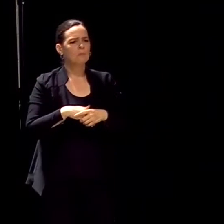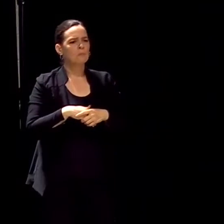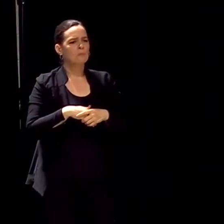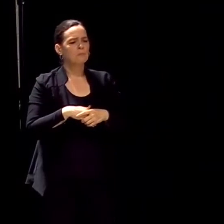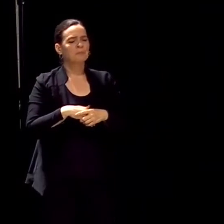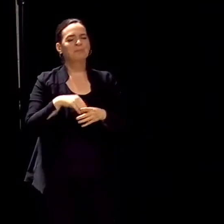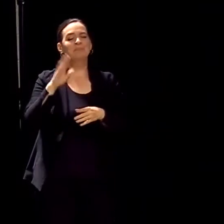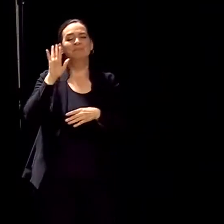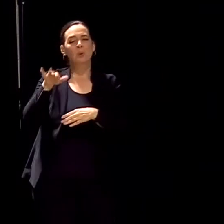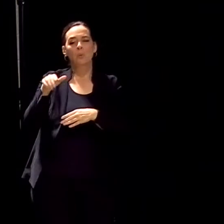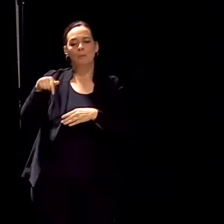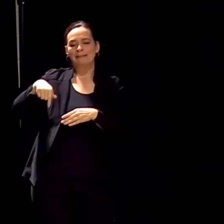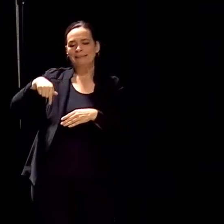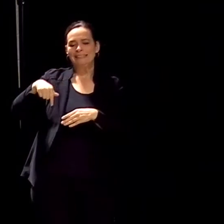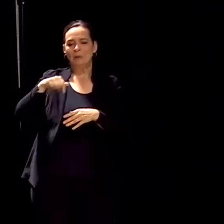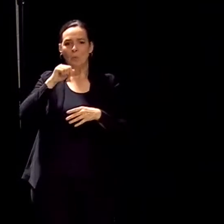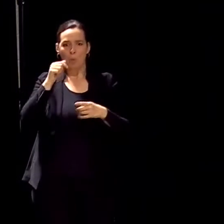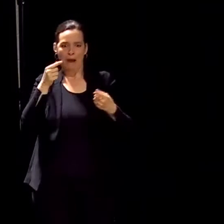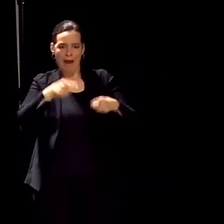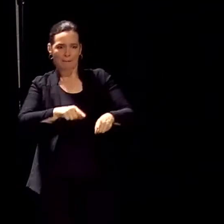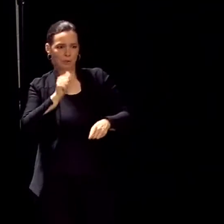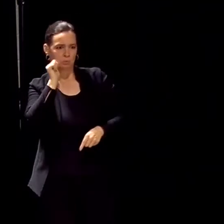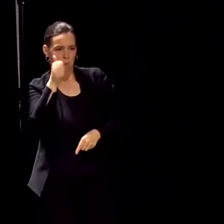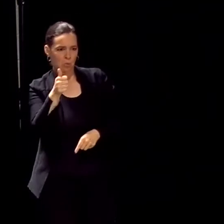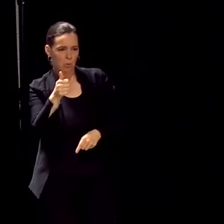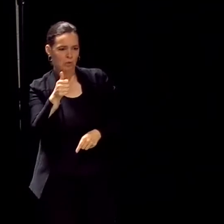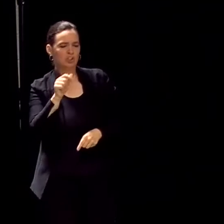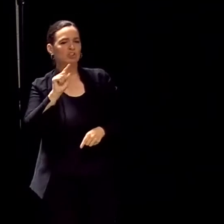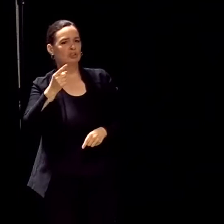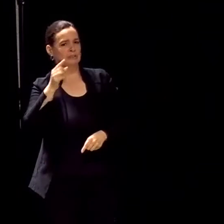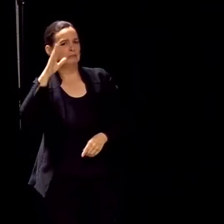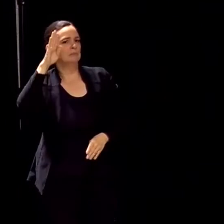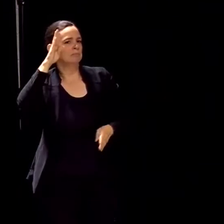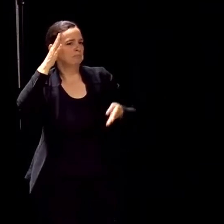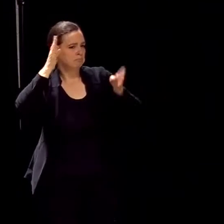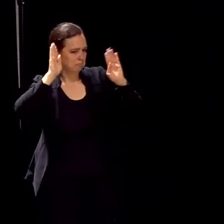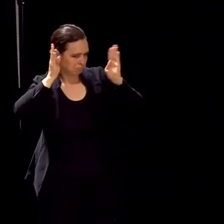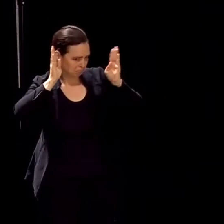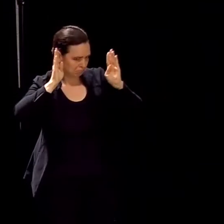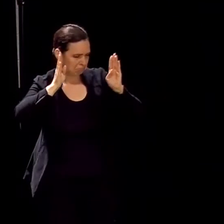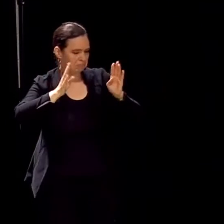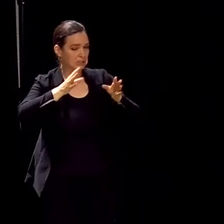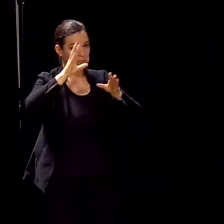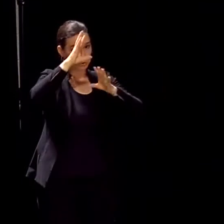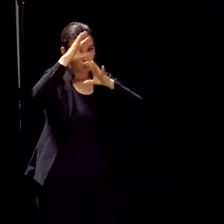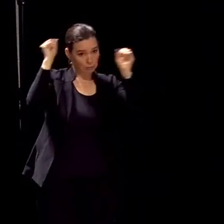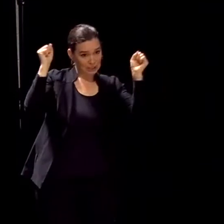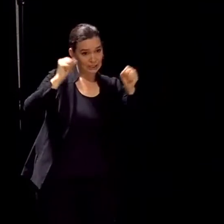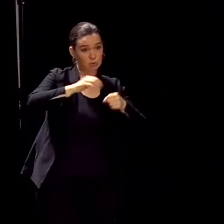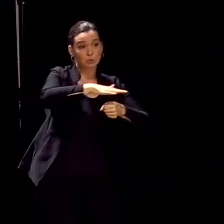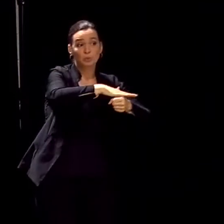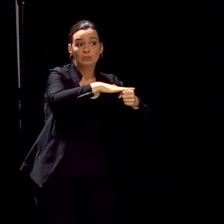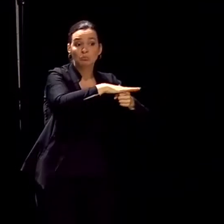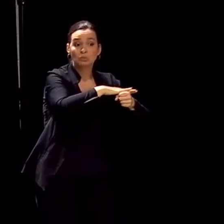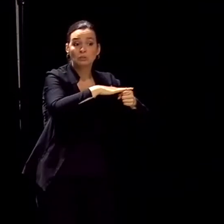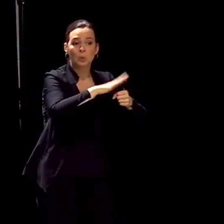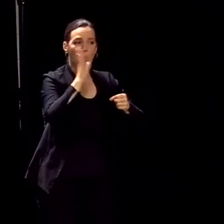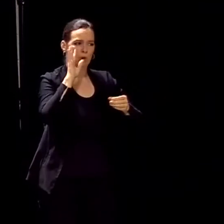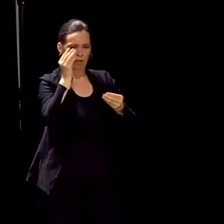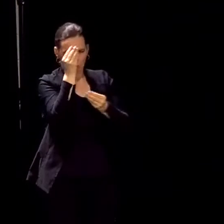the rest of the week, even if the decision's to go remote, I think the districts will probably make that decision next week. But I think we